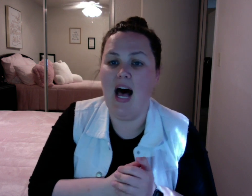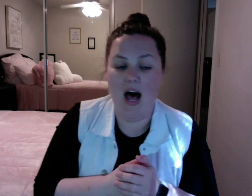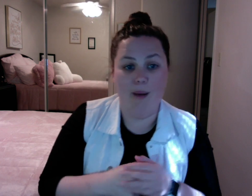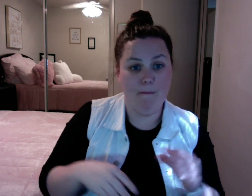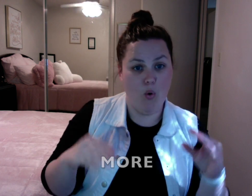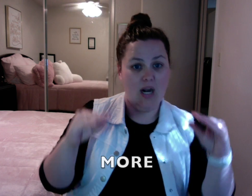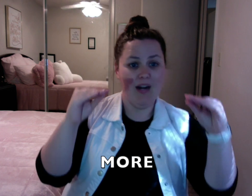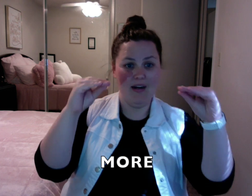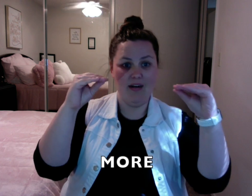More.